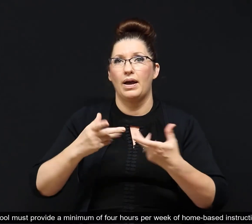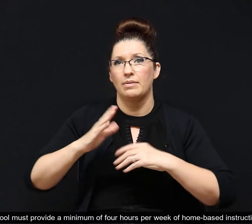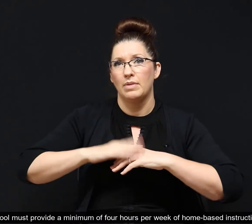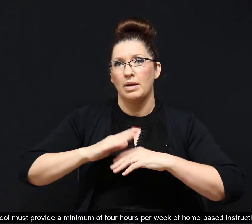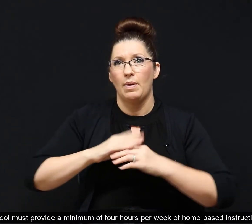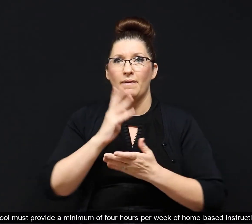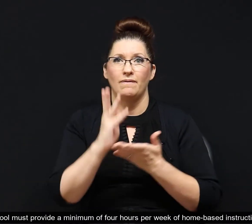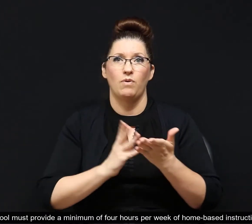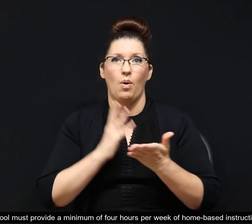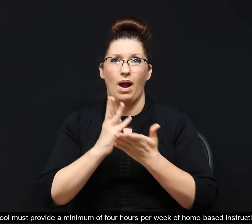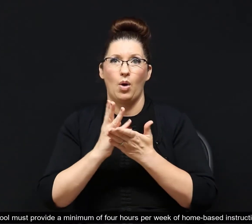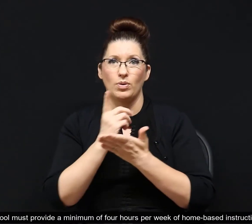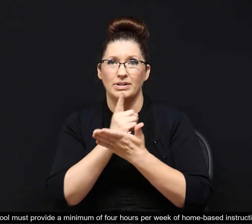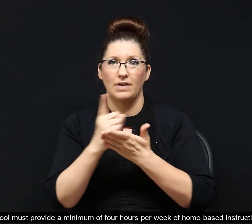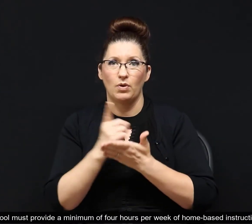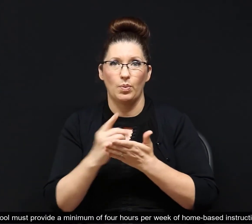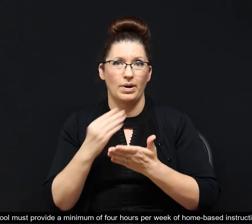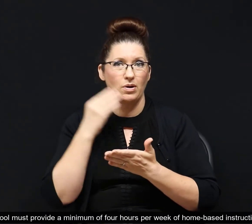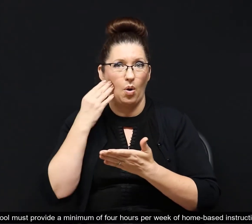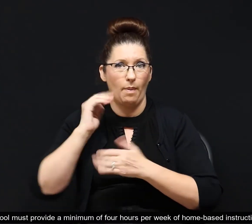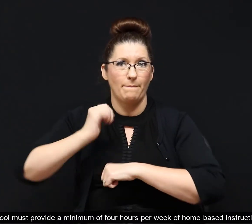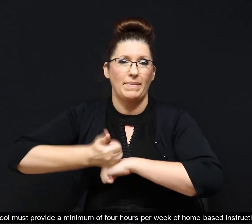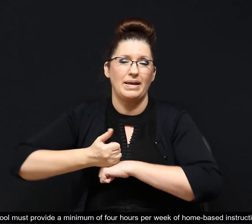of home-based instruction to a student.